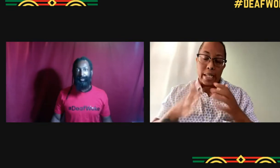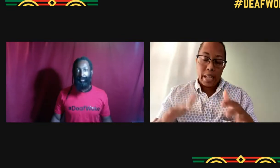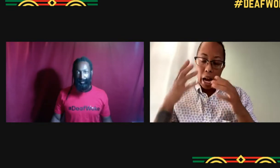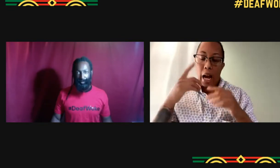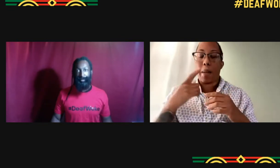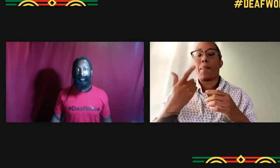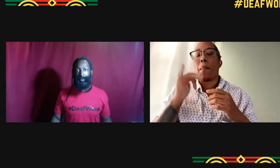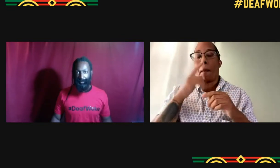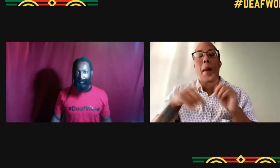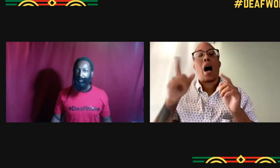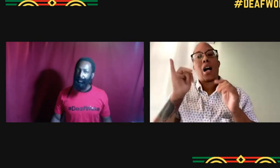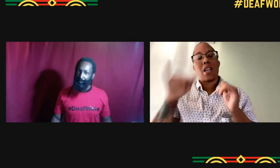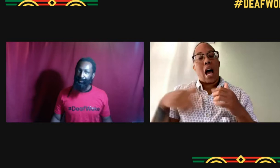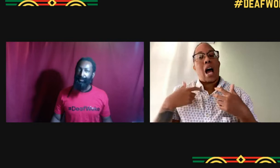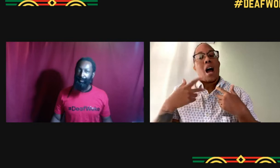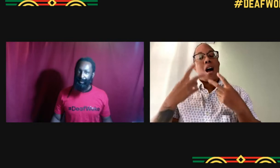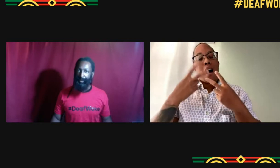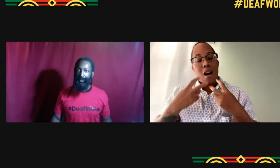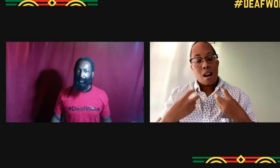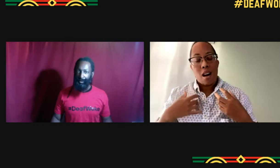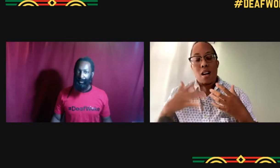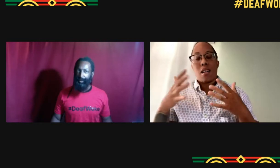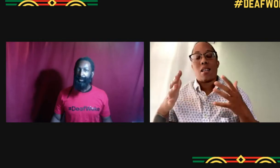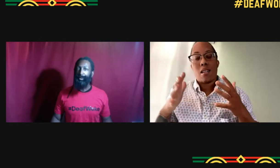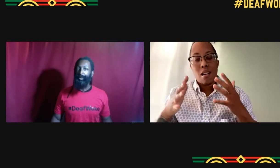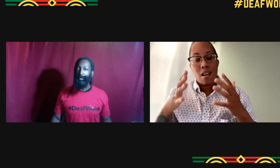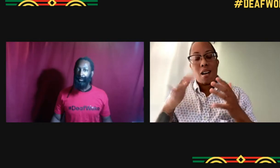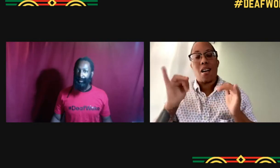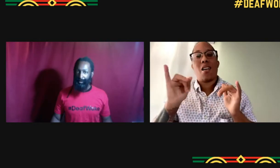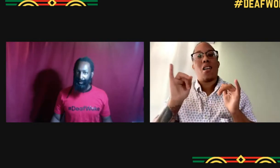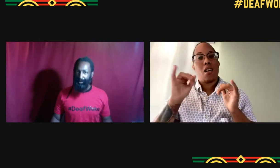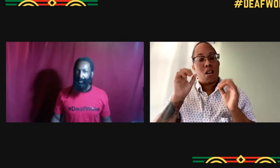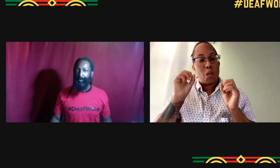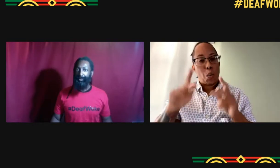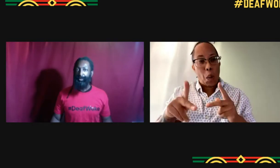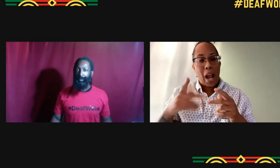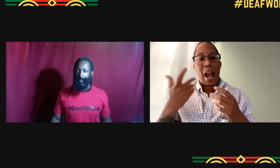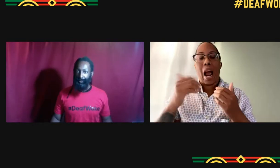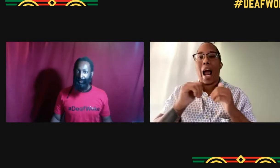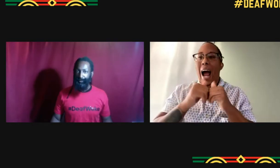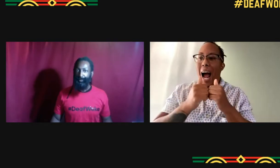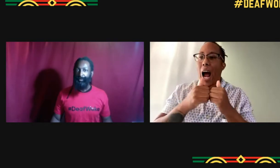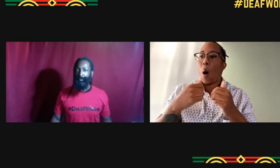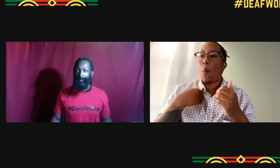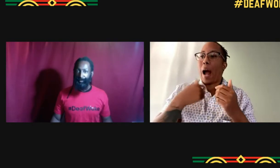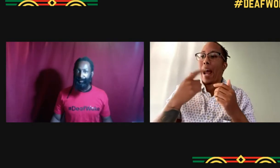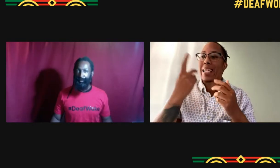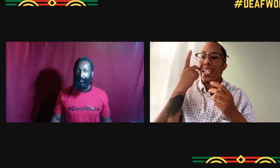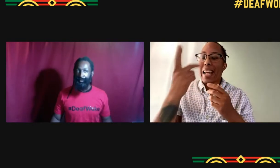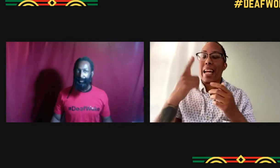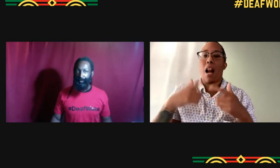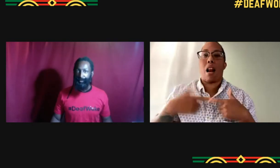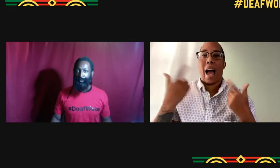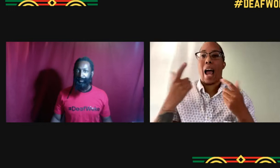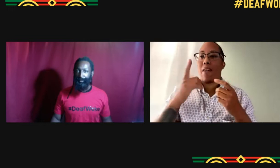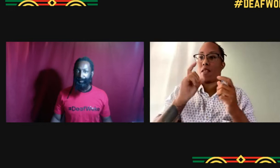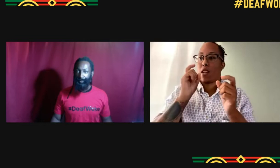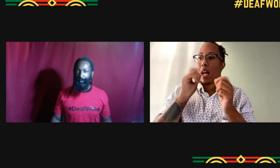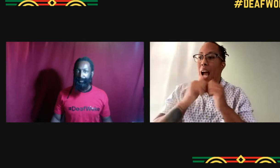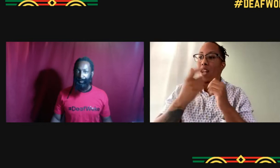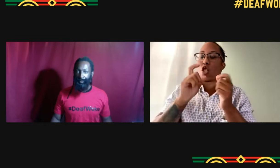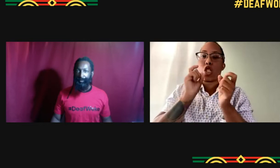I know for me, I do have challenges and problems with anxiety at times. And so taking that time to pause and assess